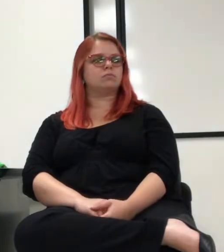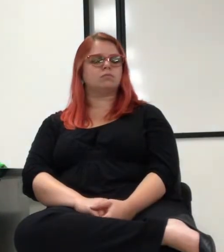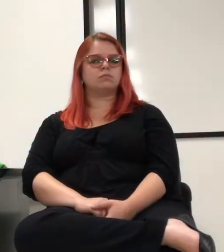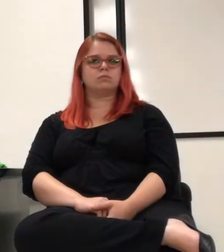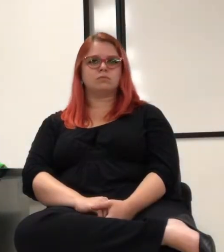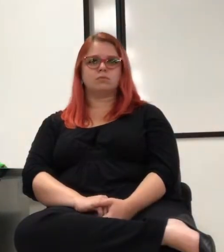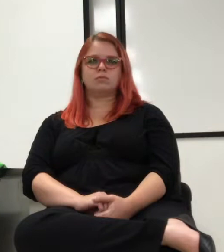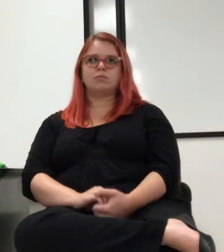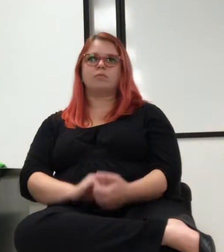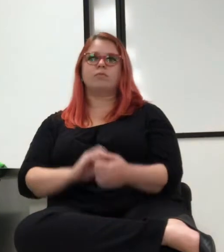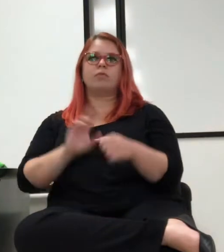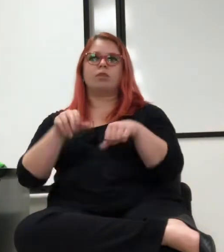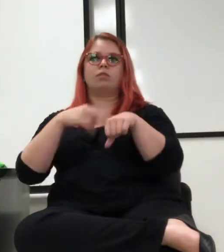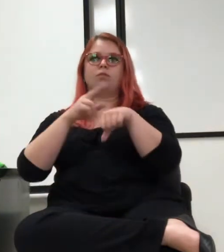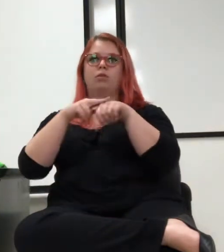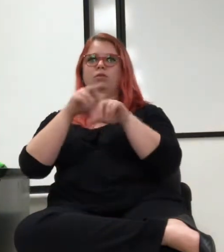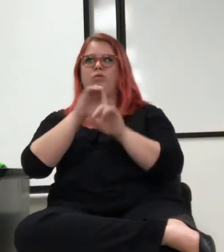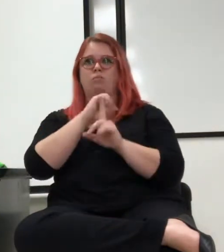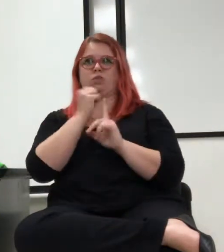Under normal conditions,